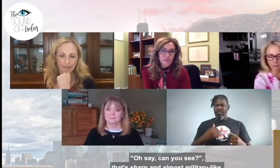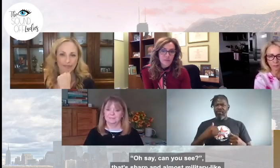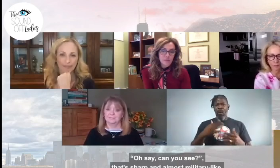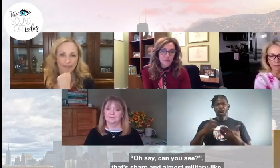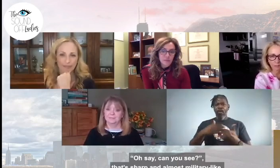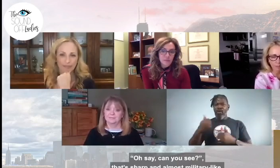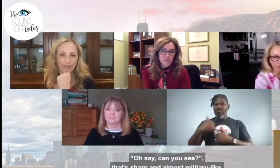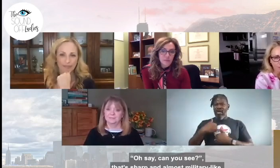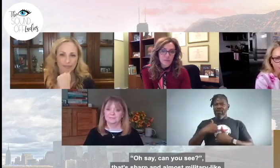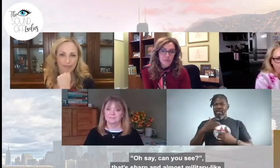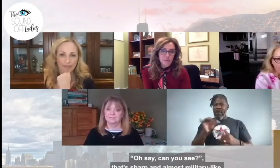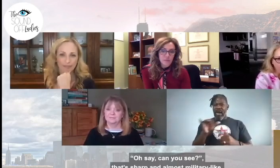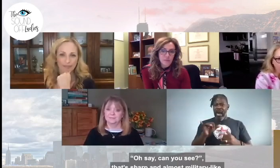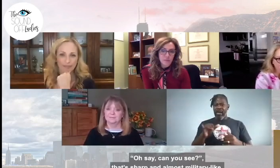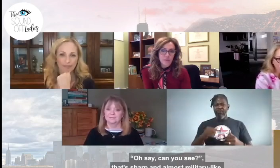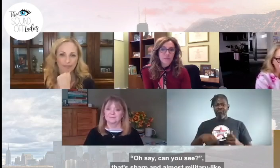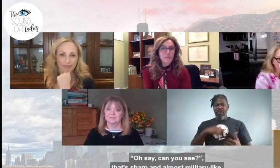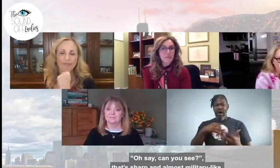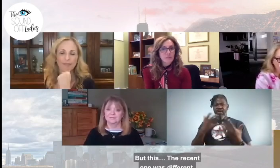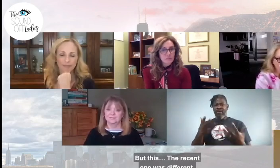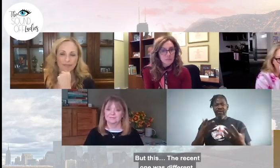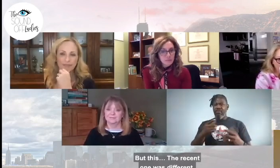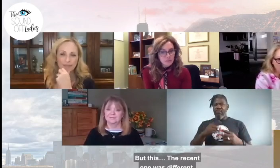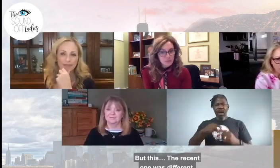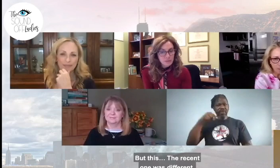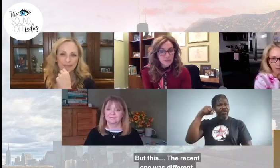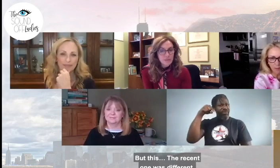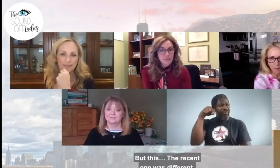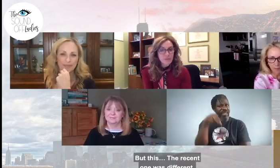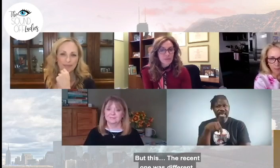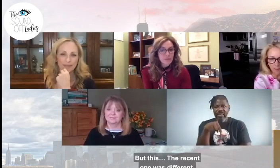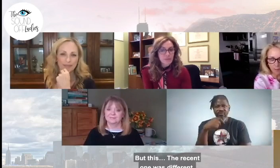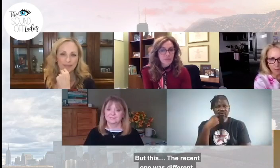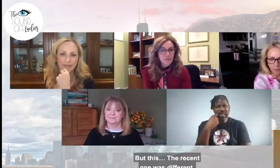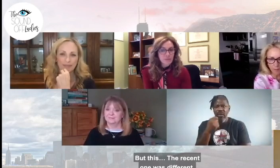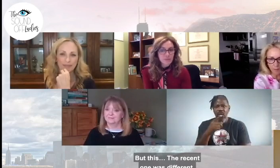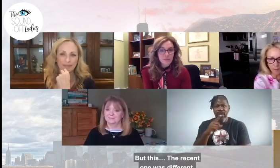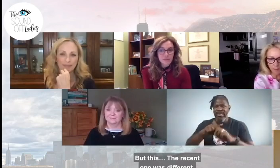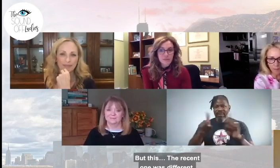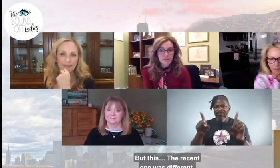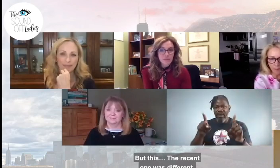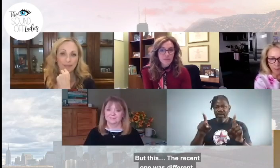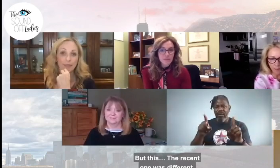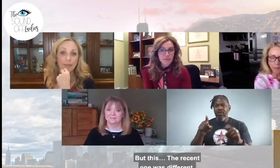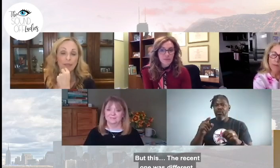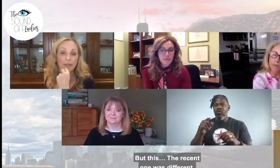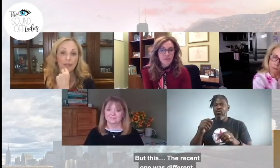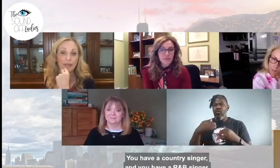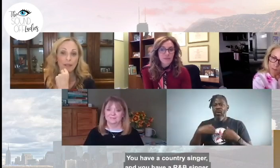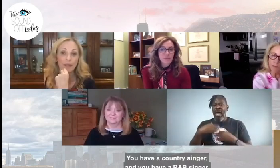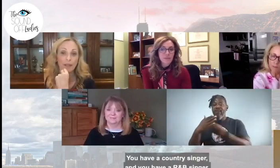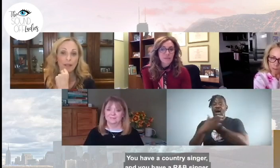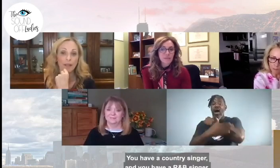A very strong, sharp, almost military type. But this recent one was